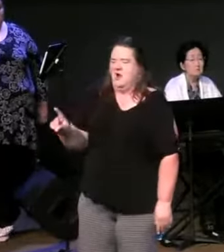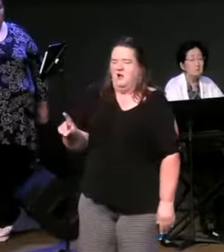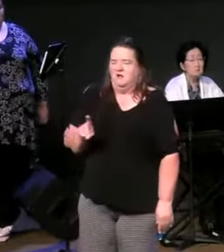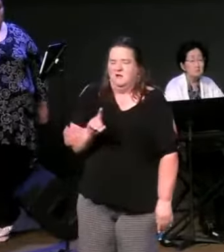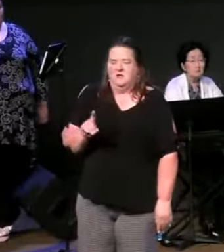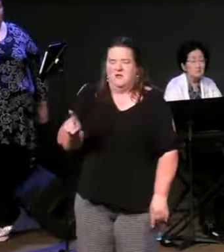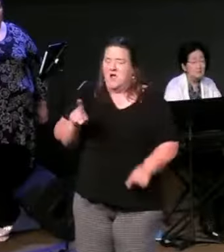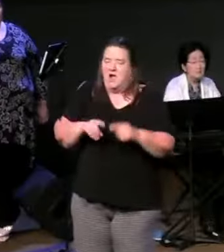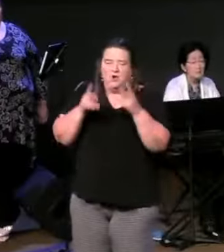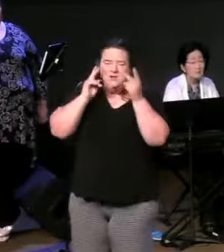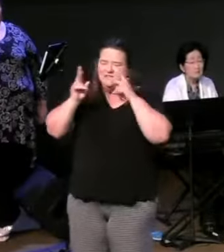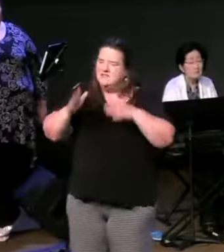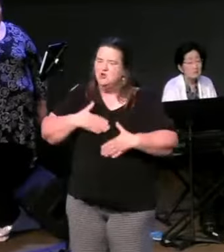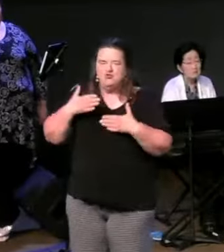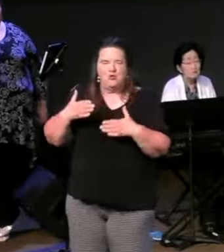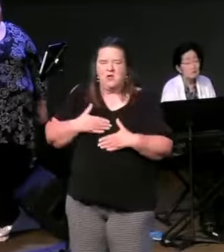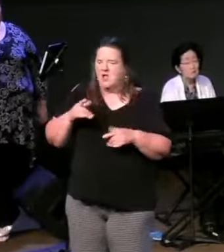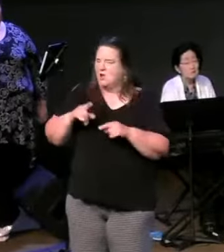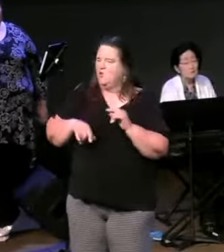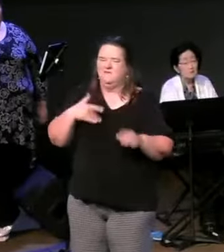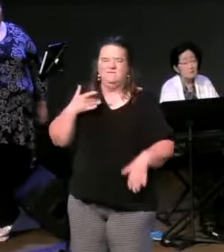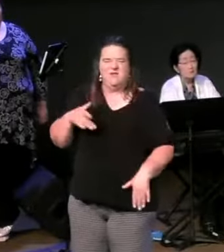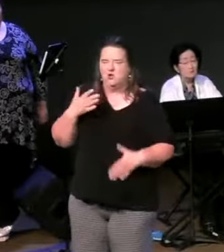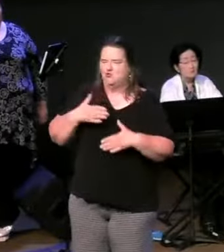I couldn't see, I couldn't feel